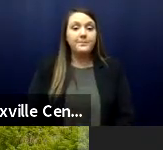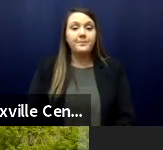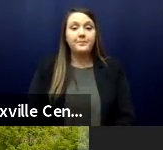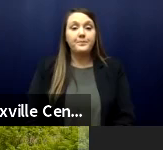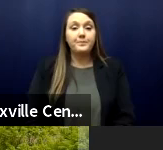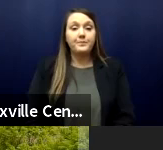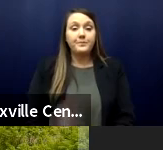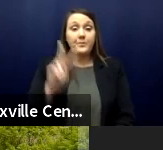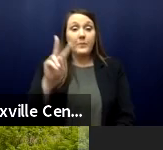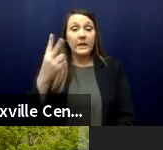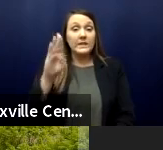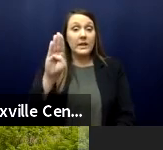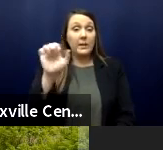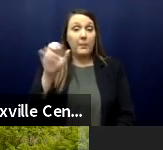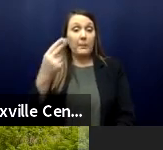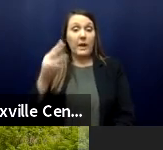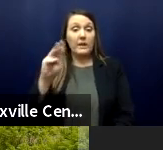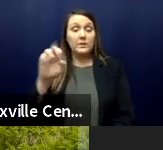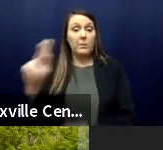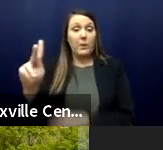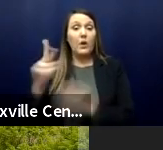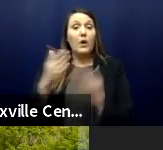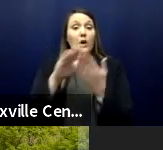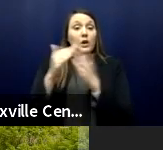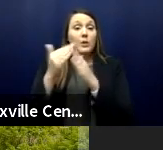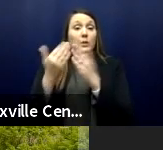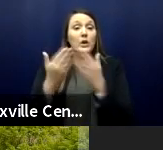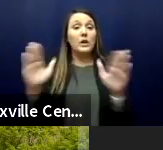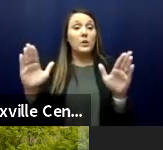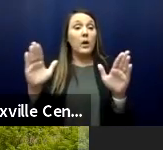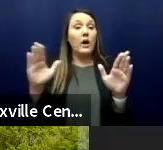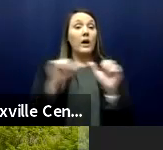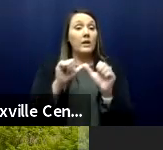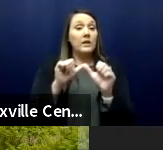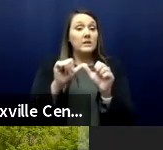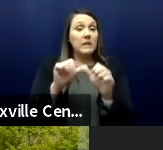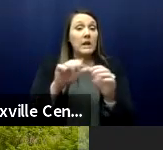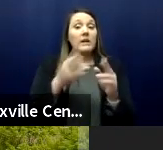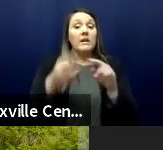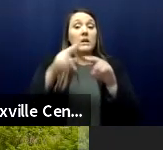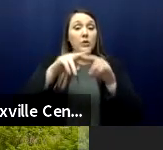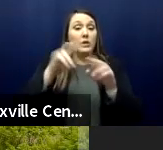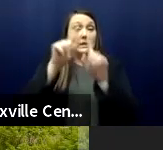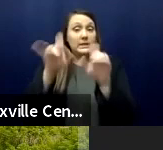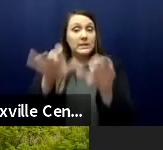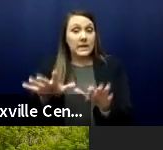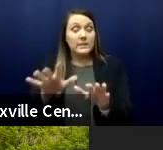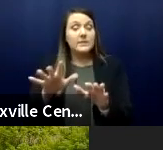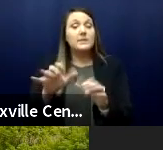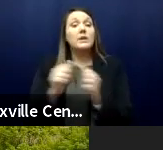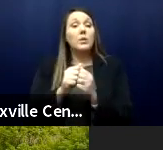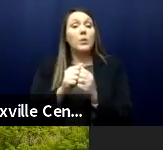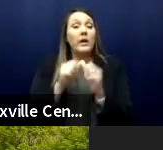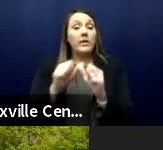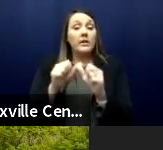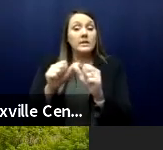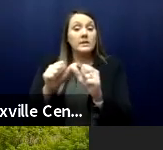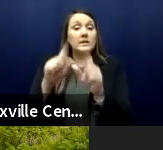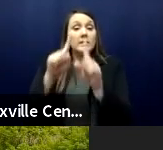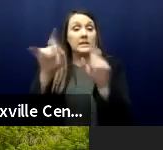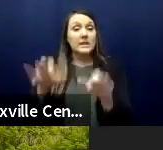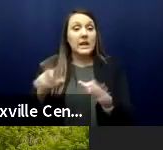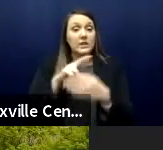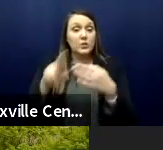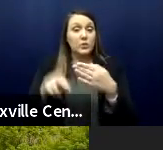Our second benchmark, community-wide sustained and increased diagnostic testing with consistent or decreased test reporting